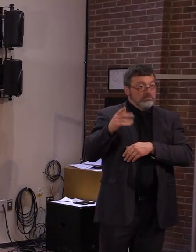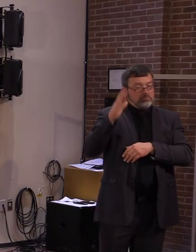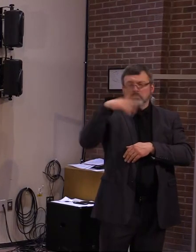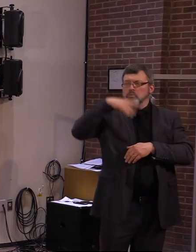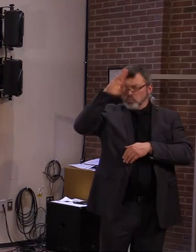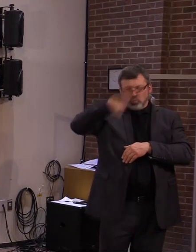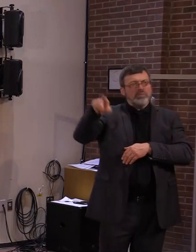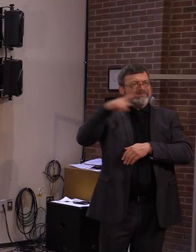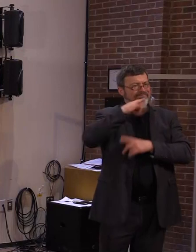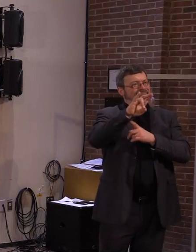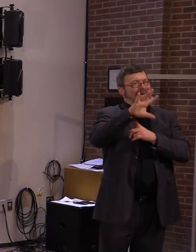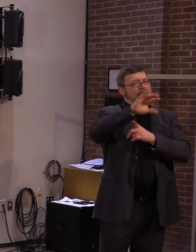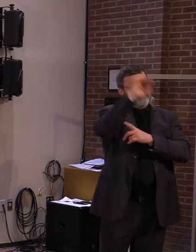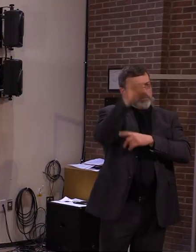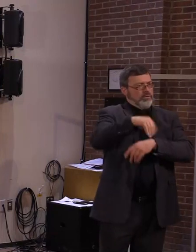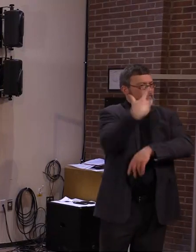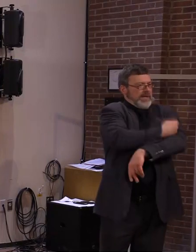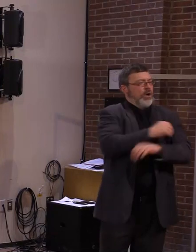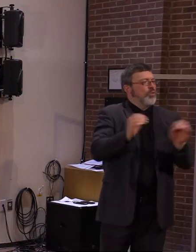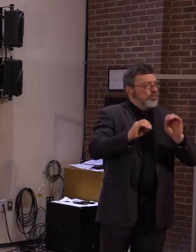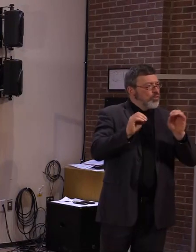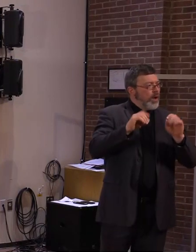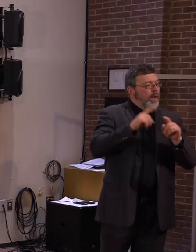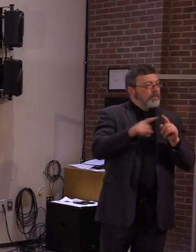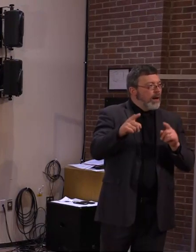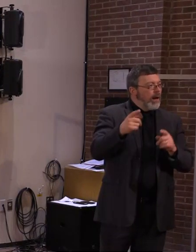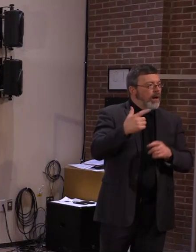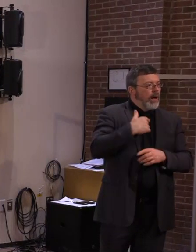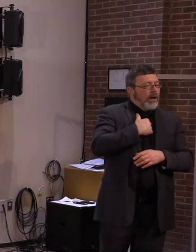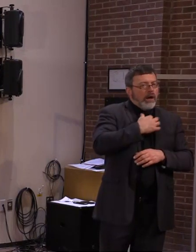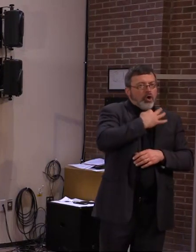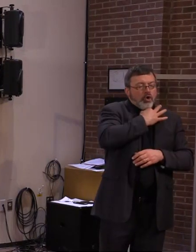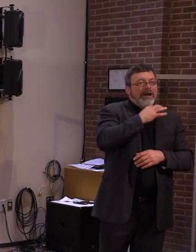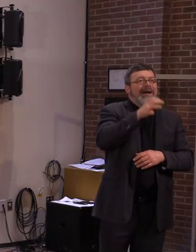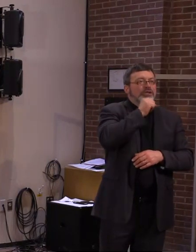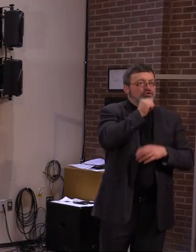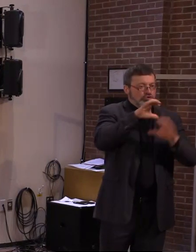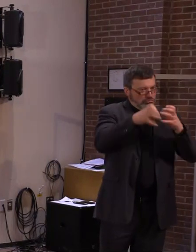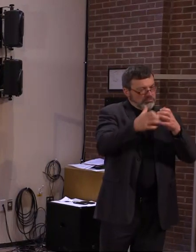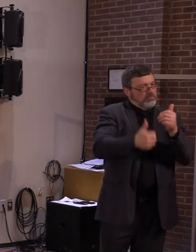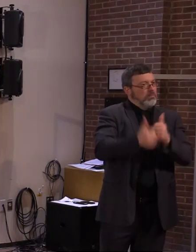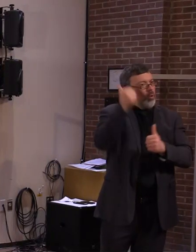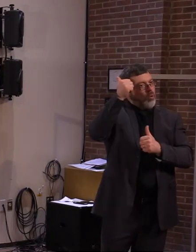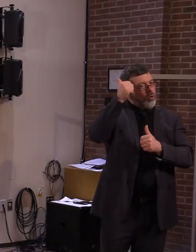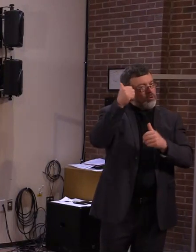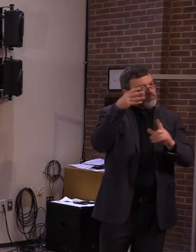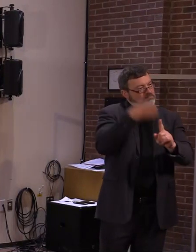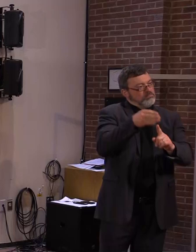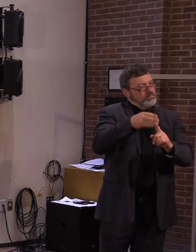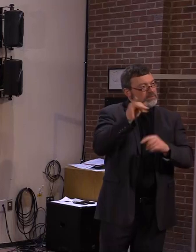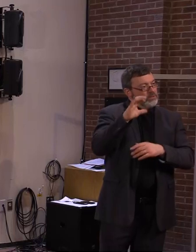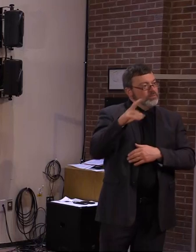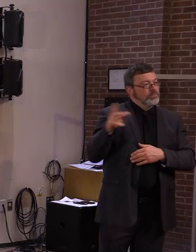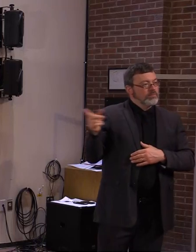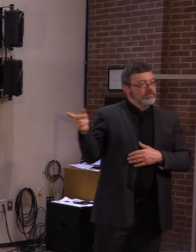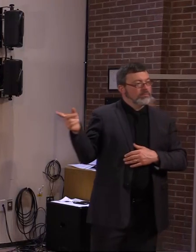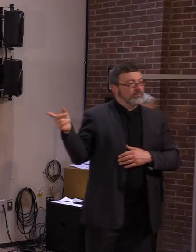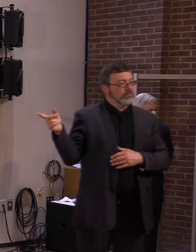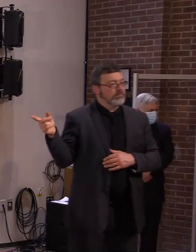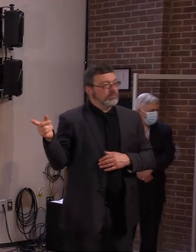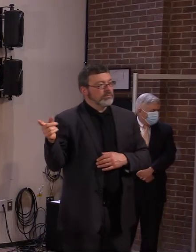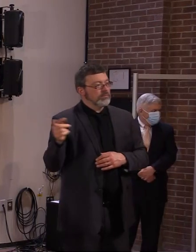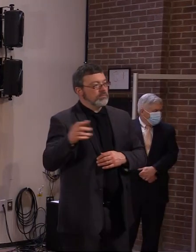underlying conditions? What are their ages and demographics? I'll let Dr. Levine answer, but again, just a reminder, 90%